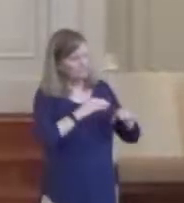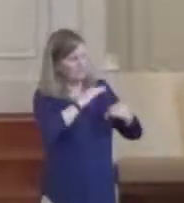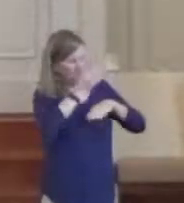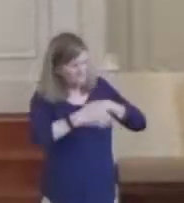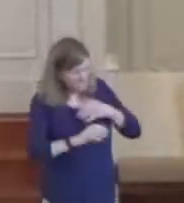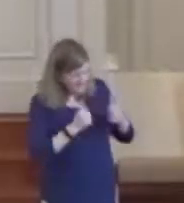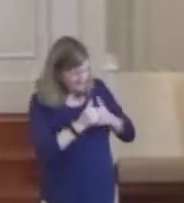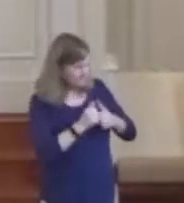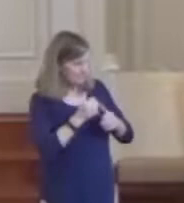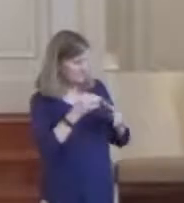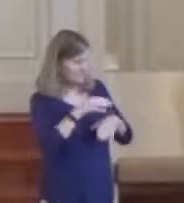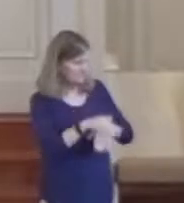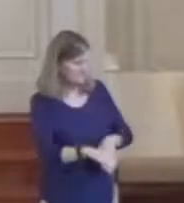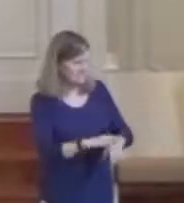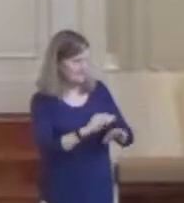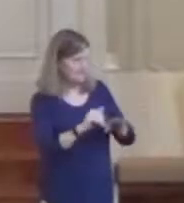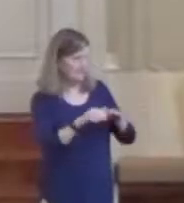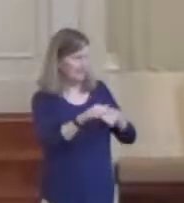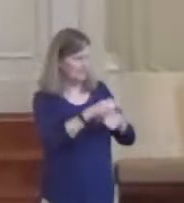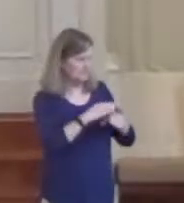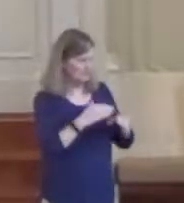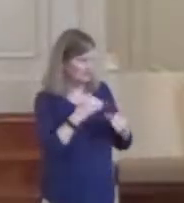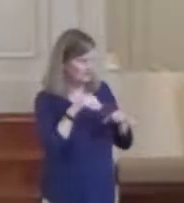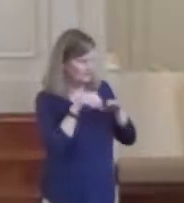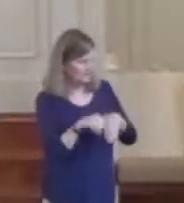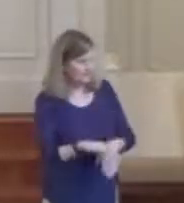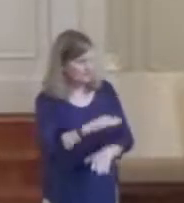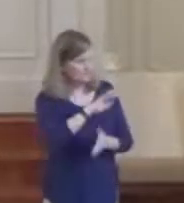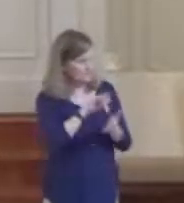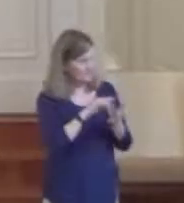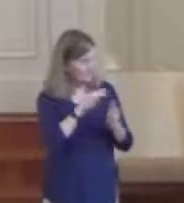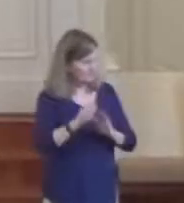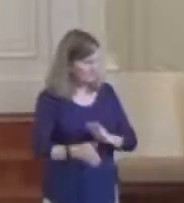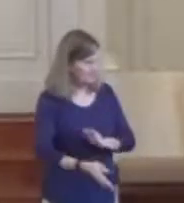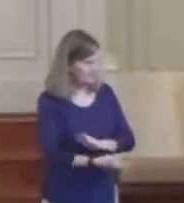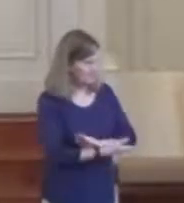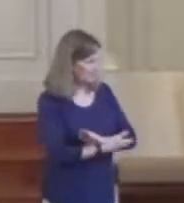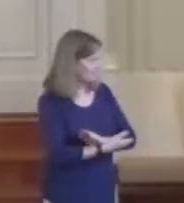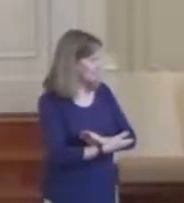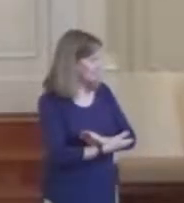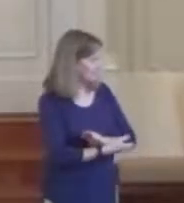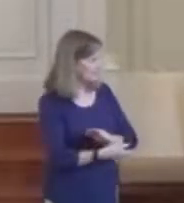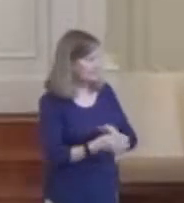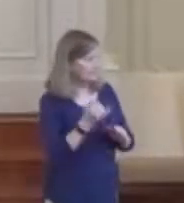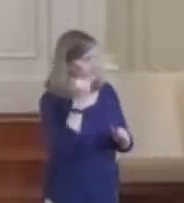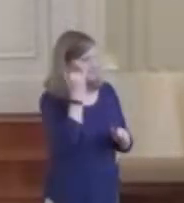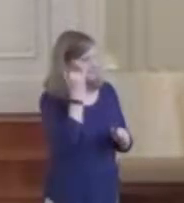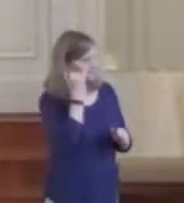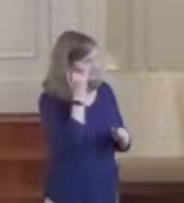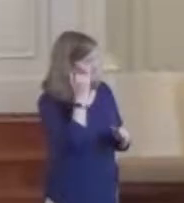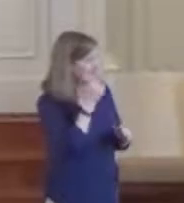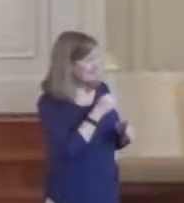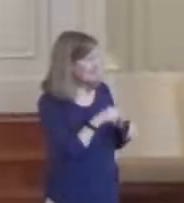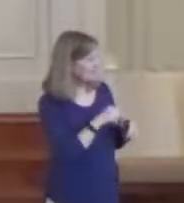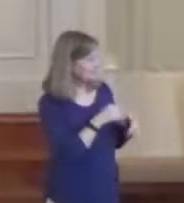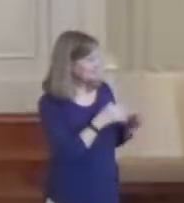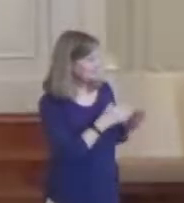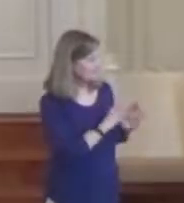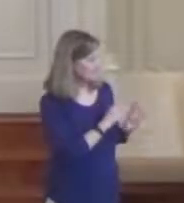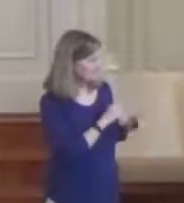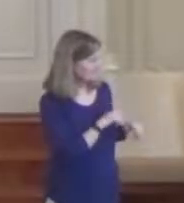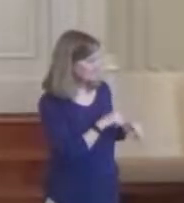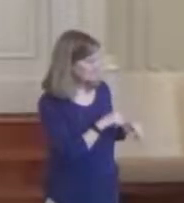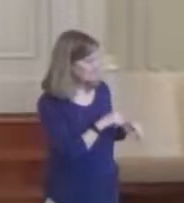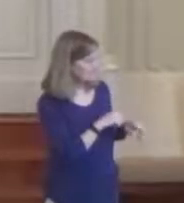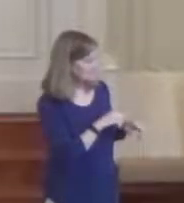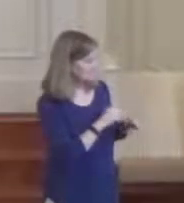out in the midst of the ocean in the middle of the night. And what's important about that is that if there was a storm on top of the water, then